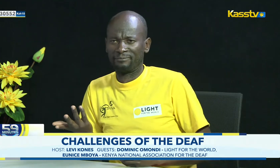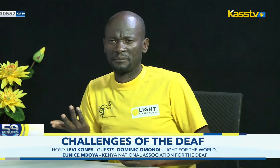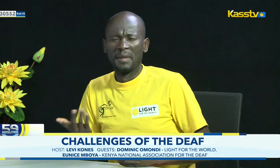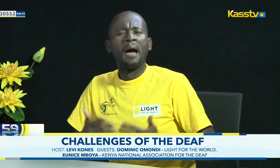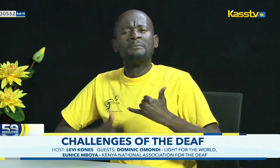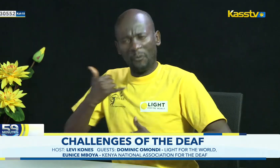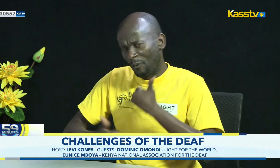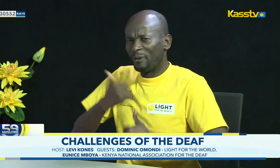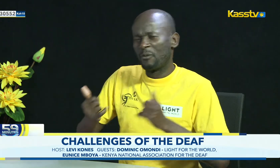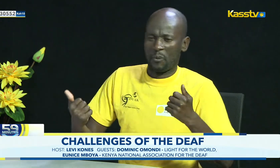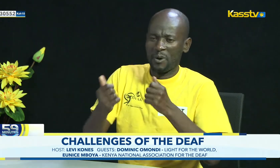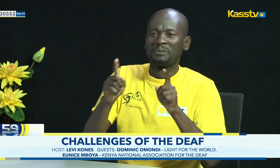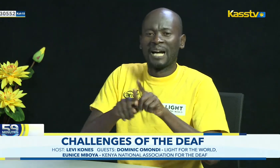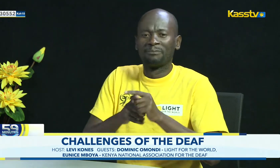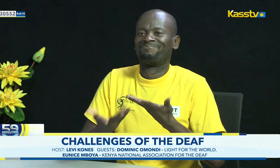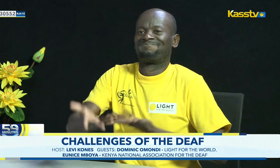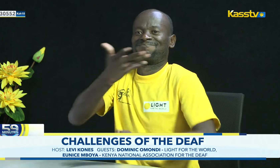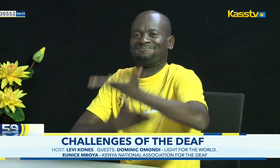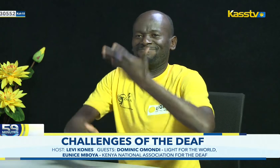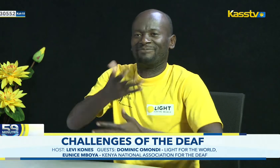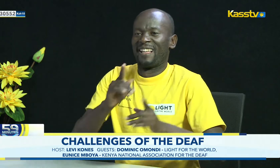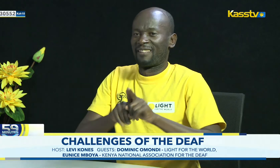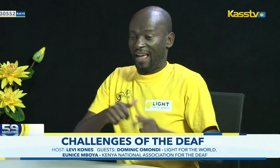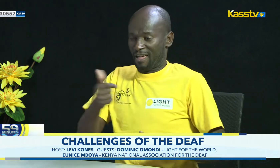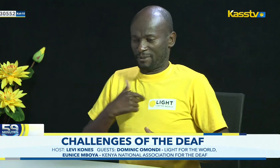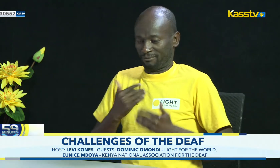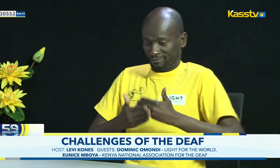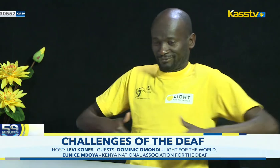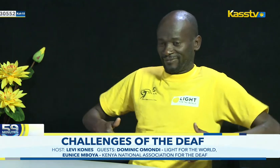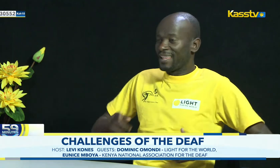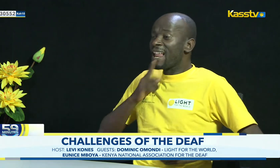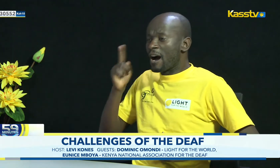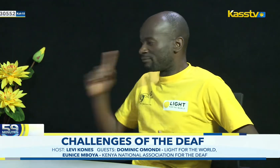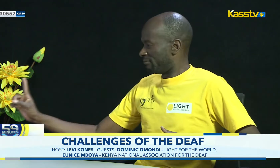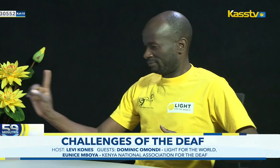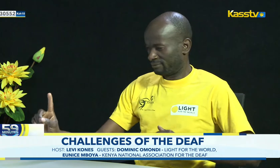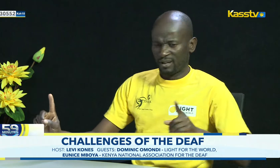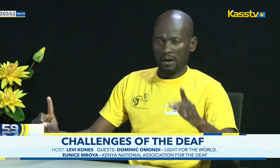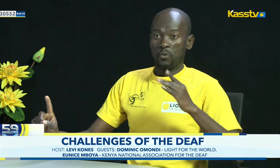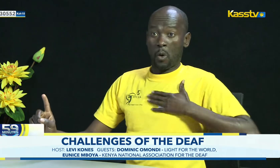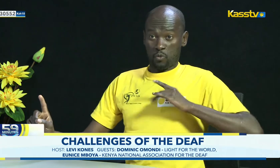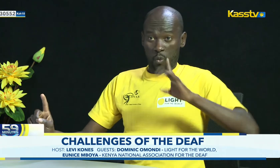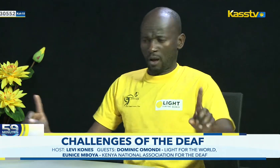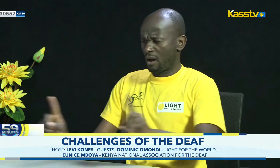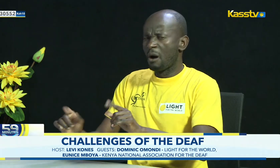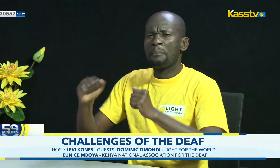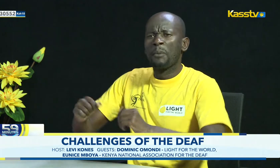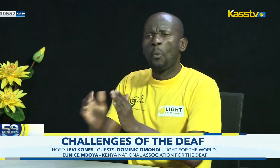people who are deaf also admire the way they sign. So if I'm not there, then another deaf person come and they're